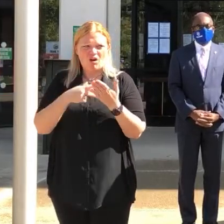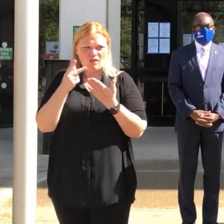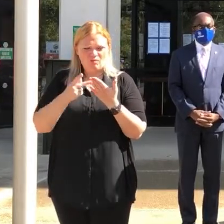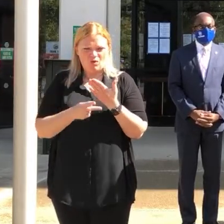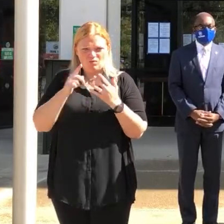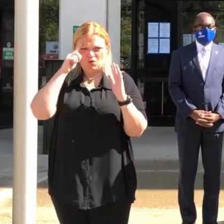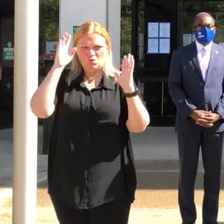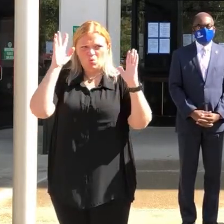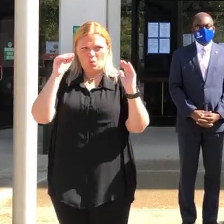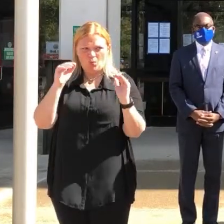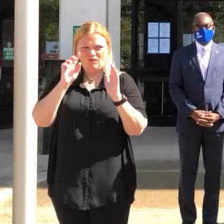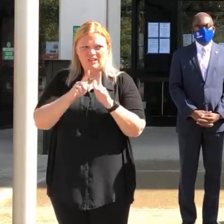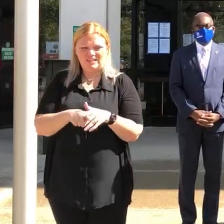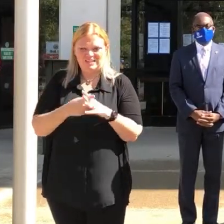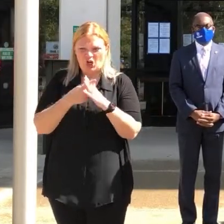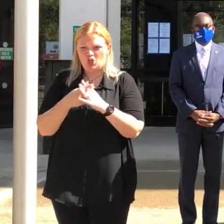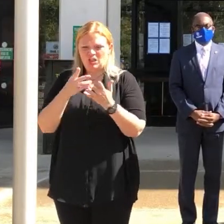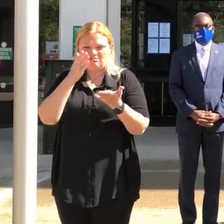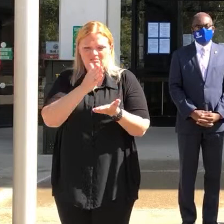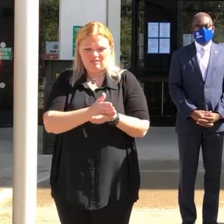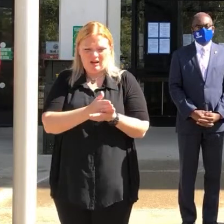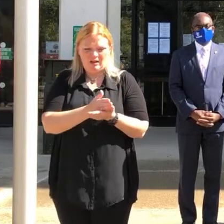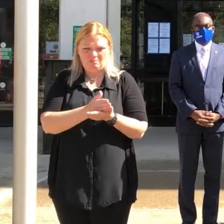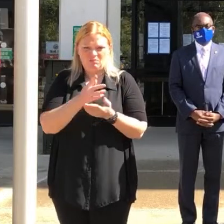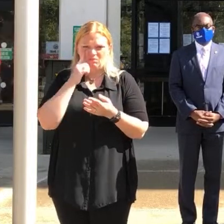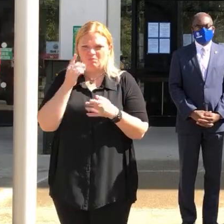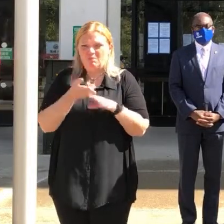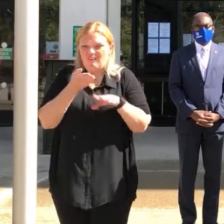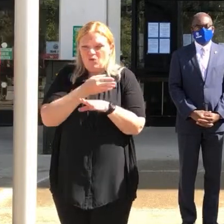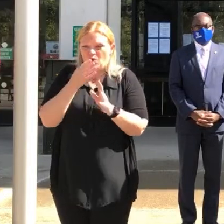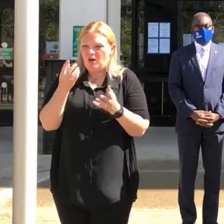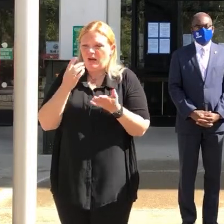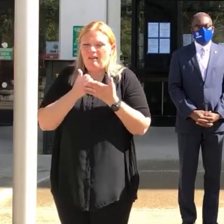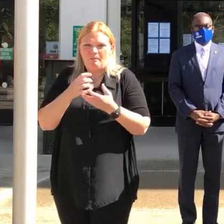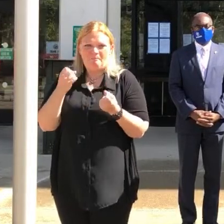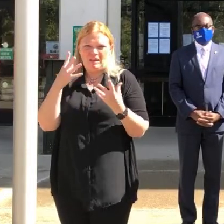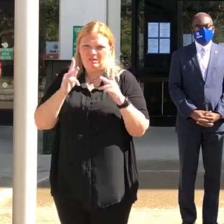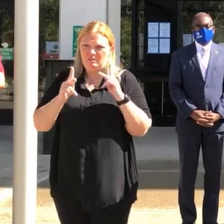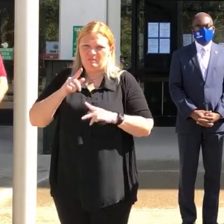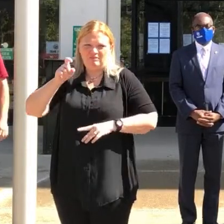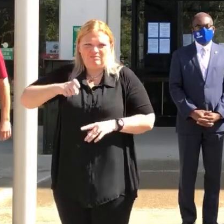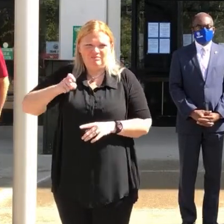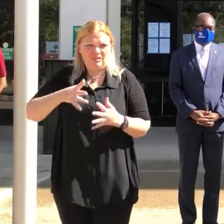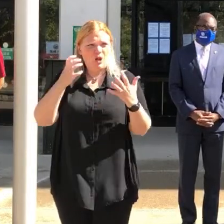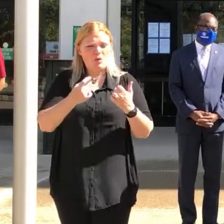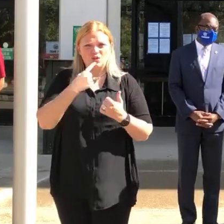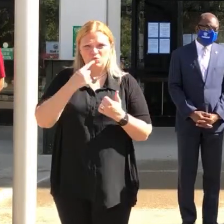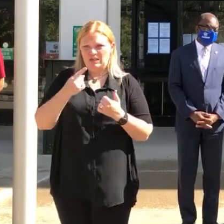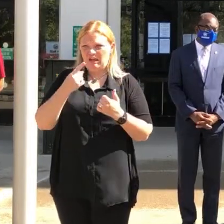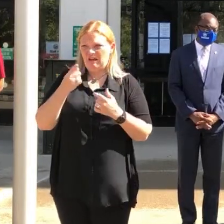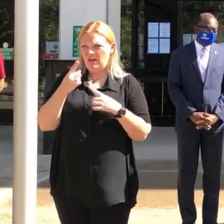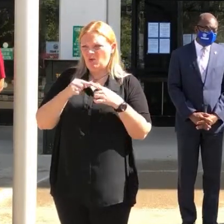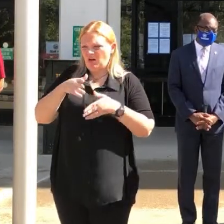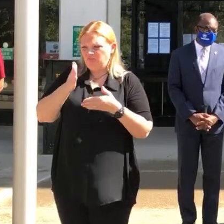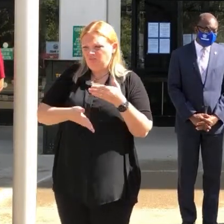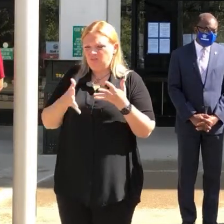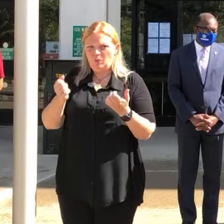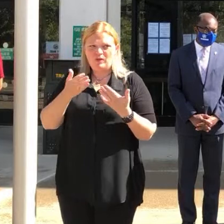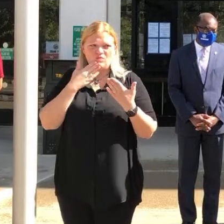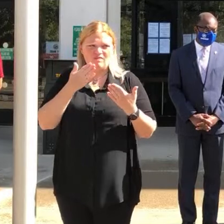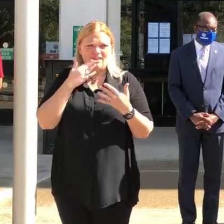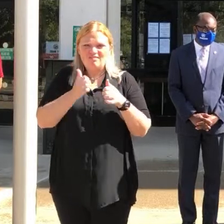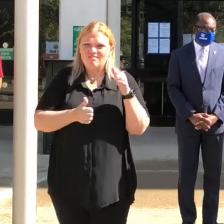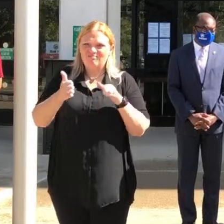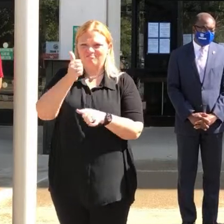to hopefully start and stop before many of these people at need. And I would just like to say in conclusion, I want to thank the